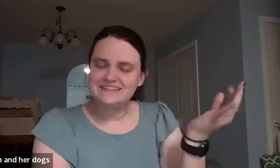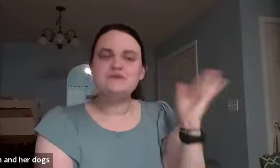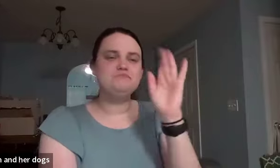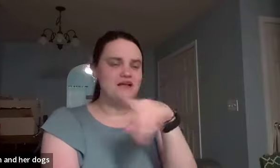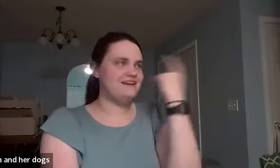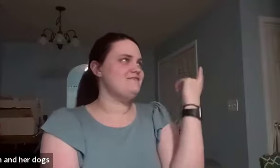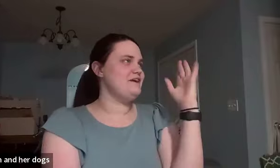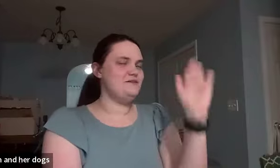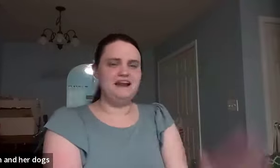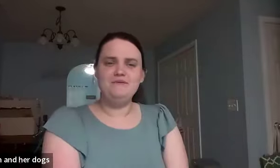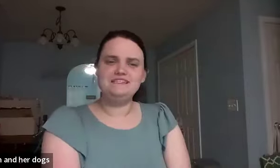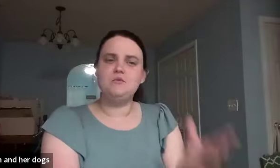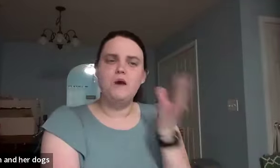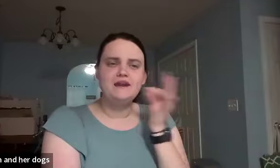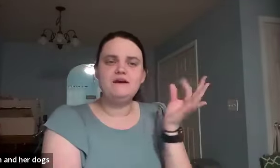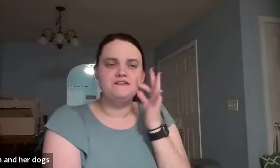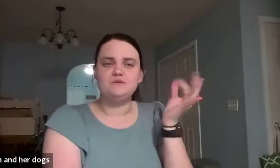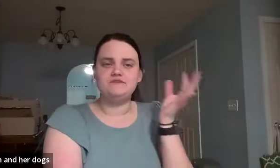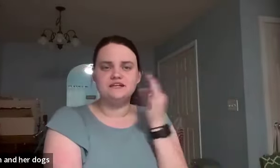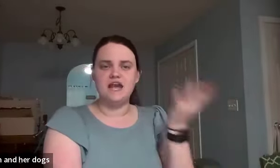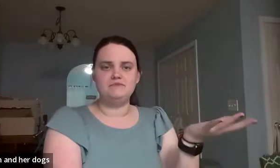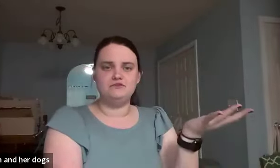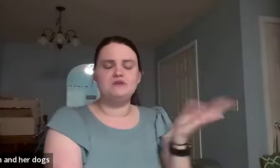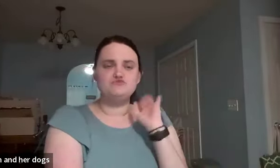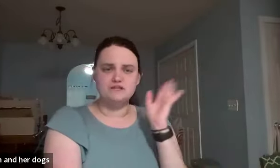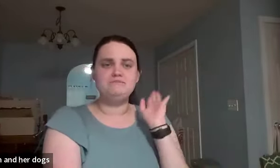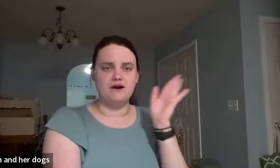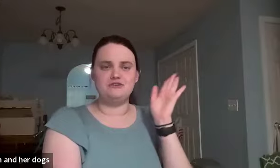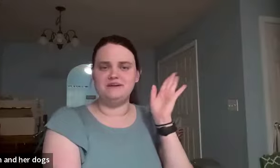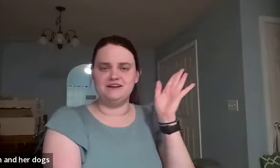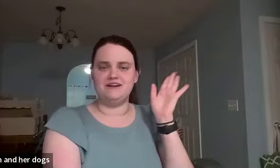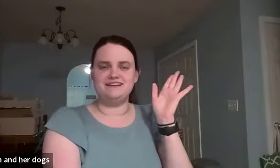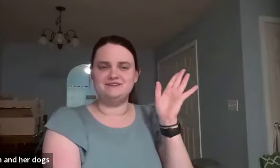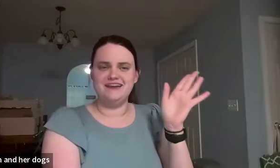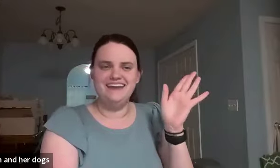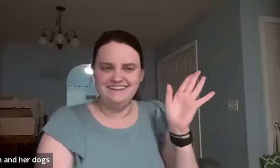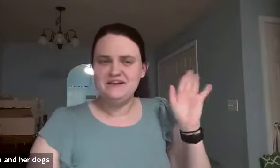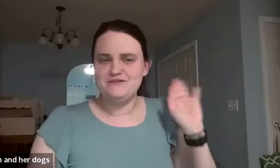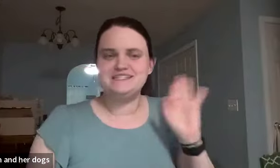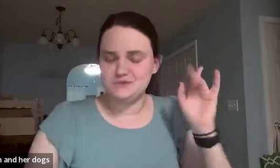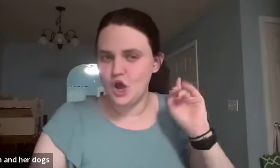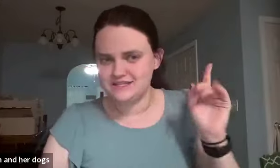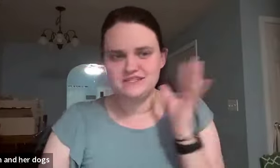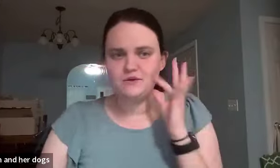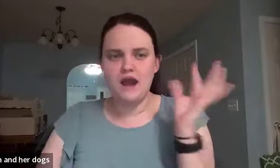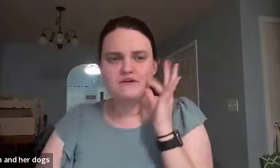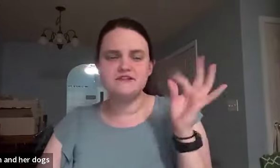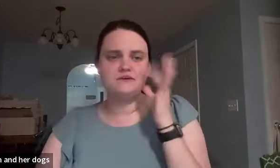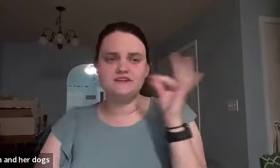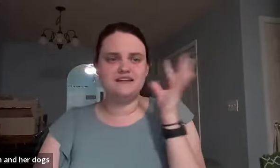did that with black cat for Halloween. I was like, why do I feel like we've done cat before? It was really bothering me here, guys. Okay. It was like, it was haunting me. It's like, why do I feel like we've done